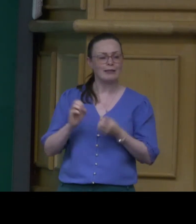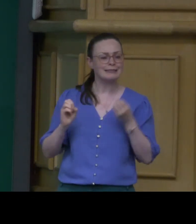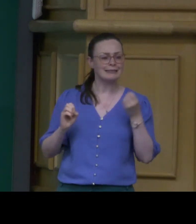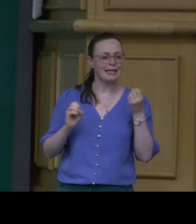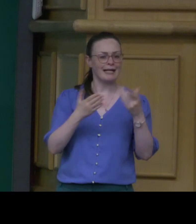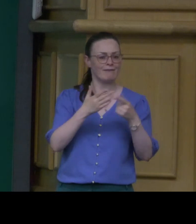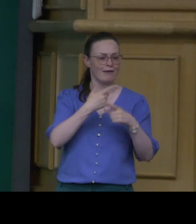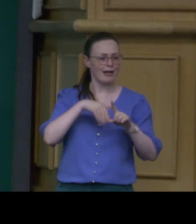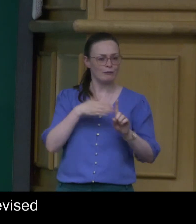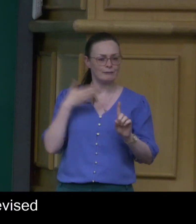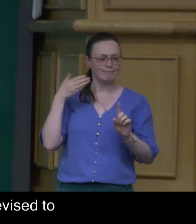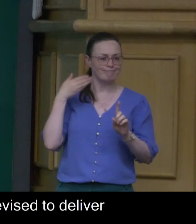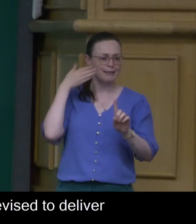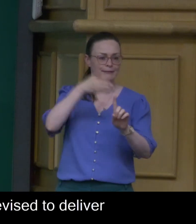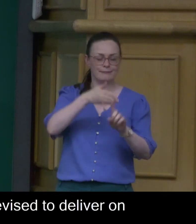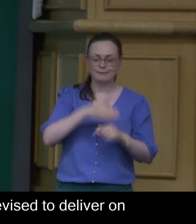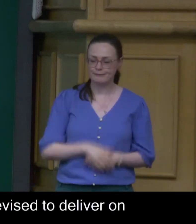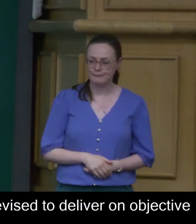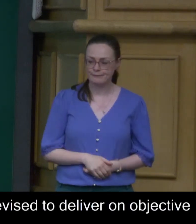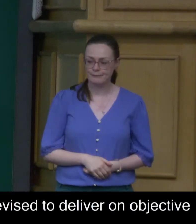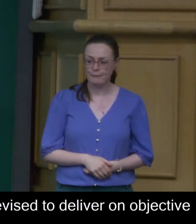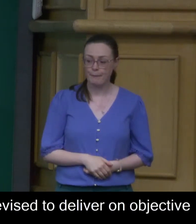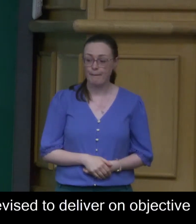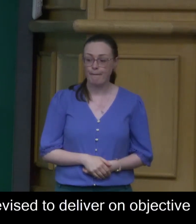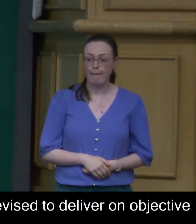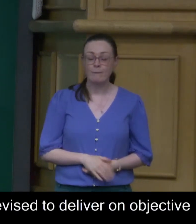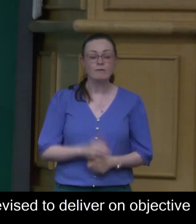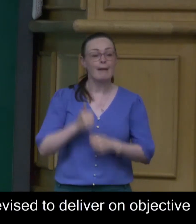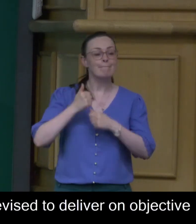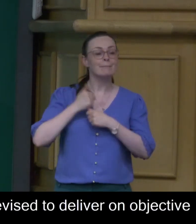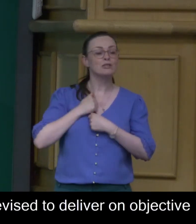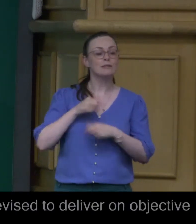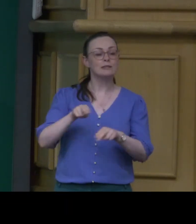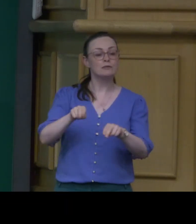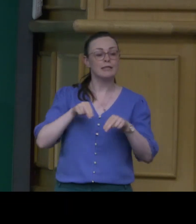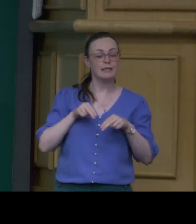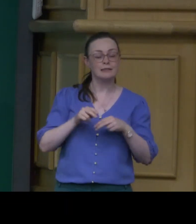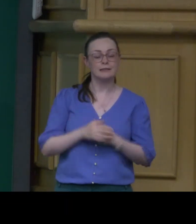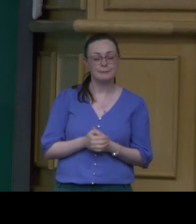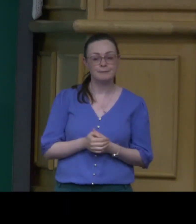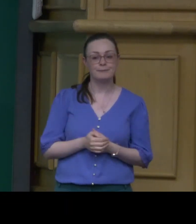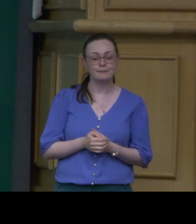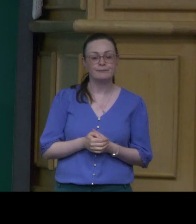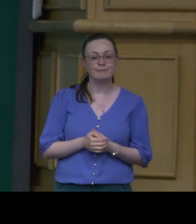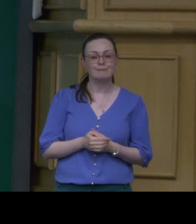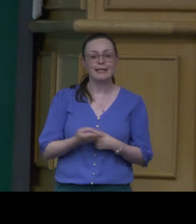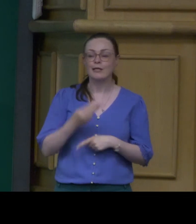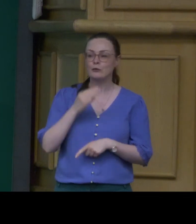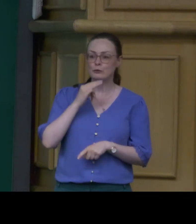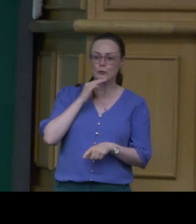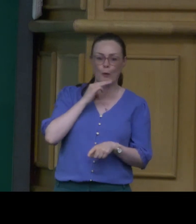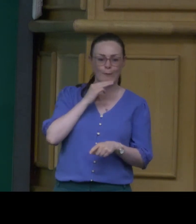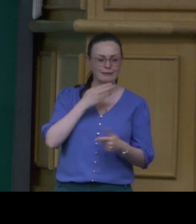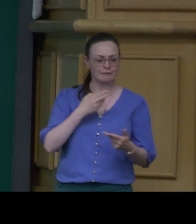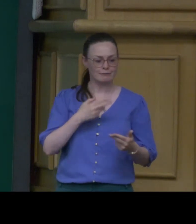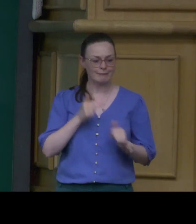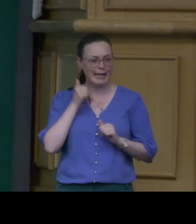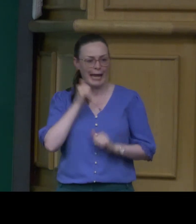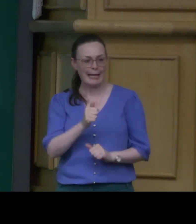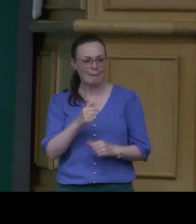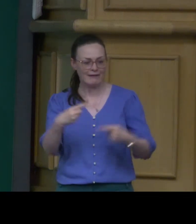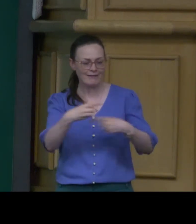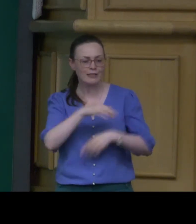on objectives. Such military neutrality, though, doesn't mean that we should be unable to